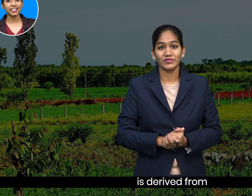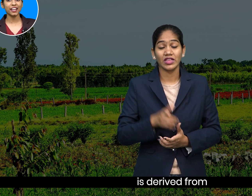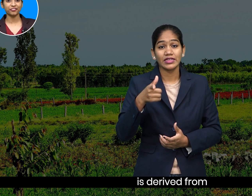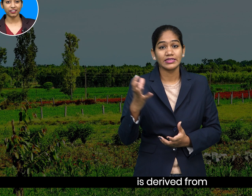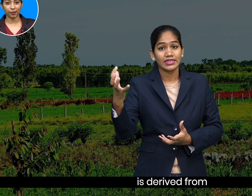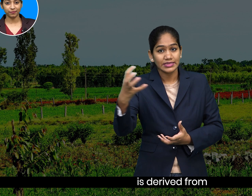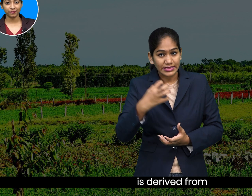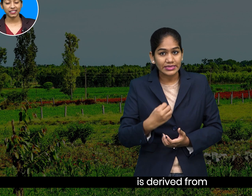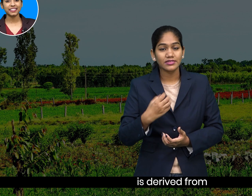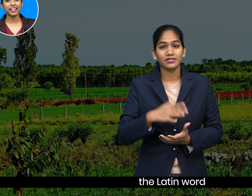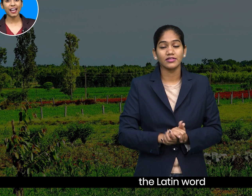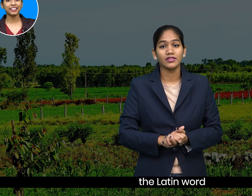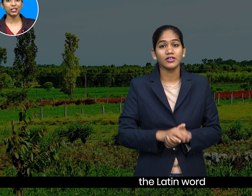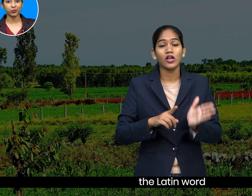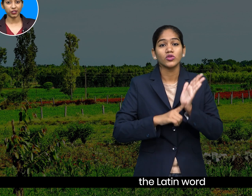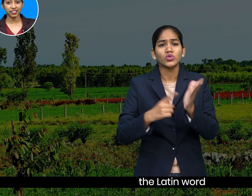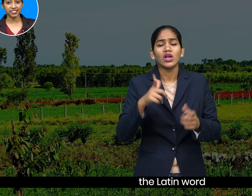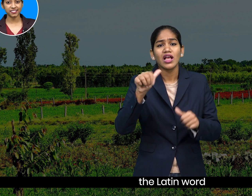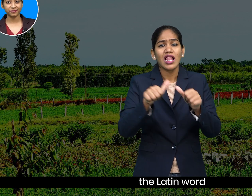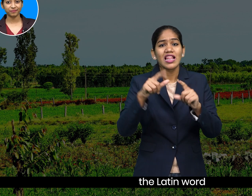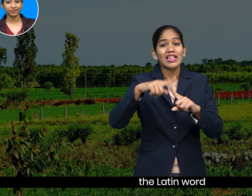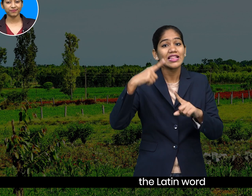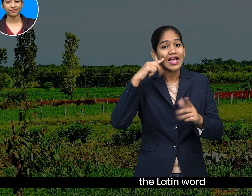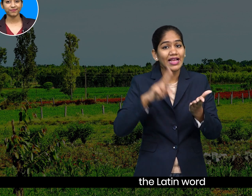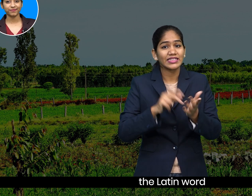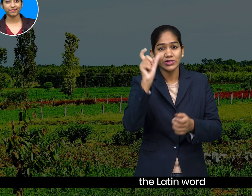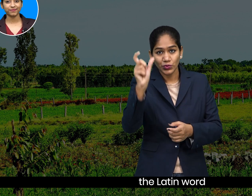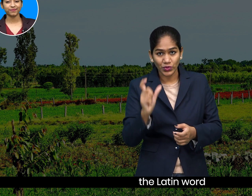is derived from the Latin words